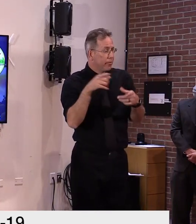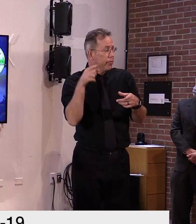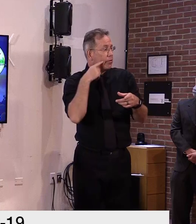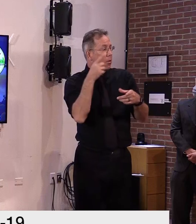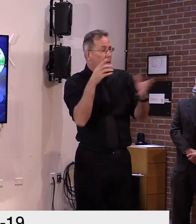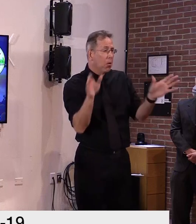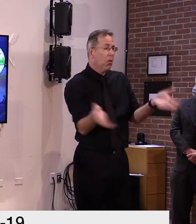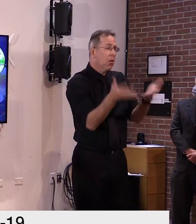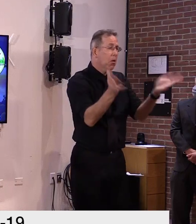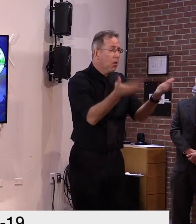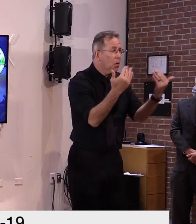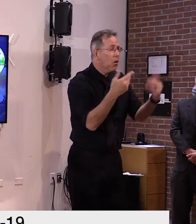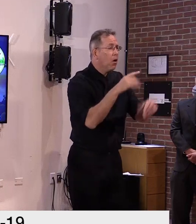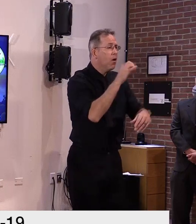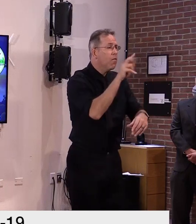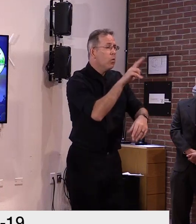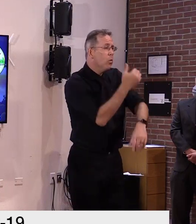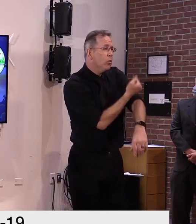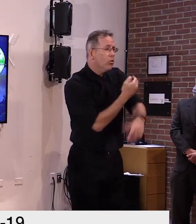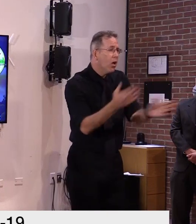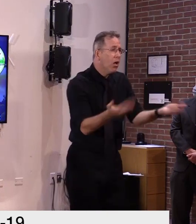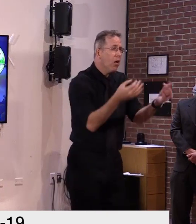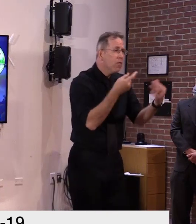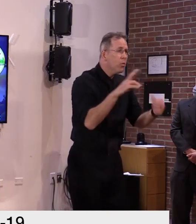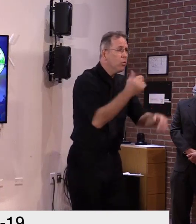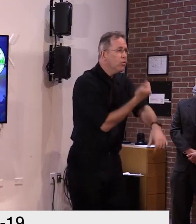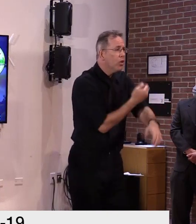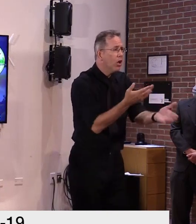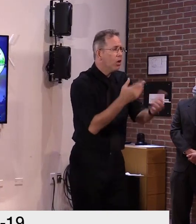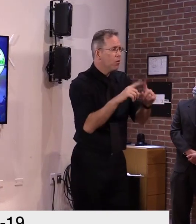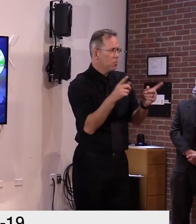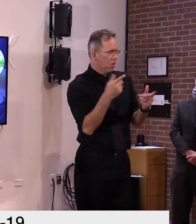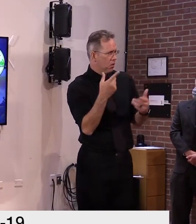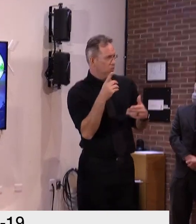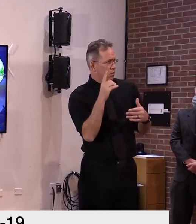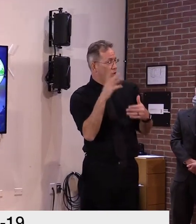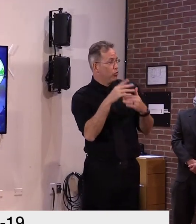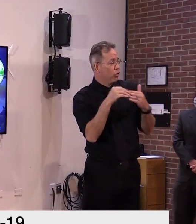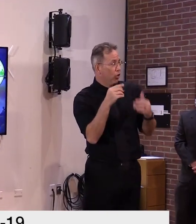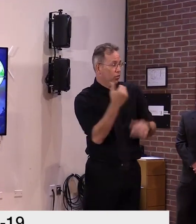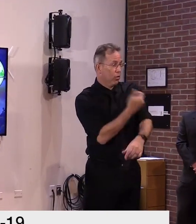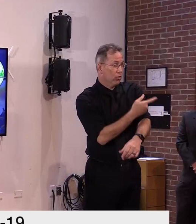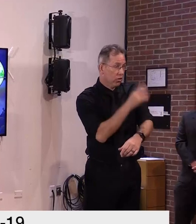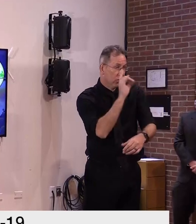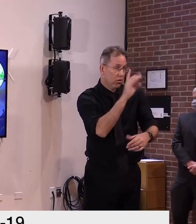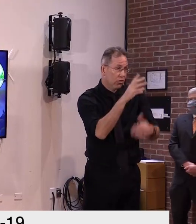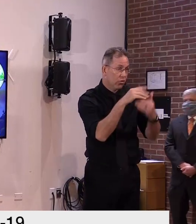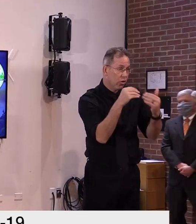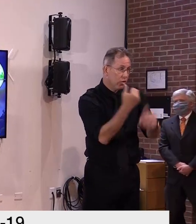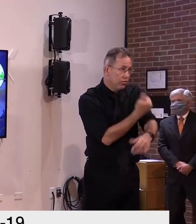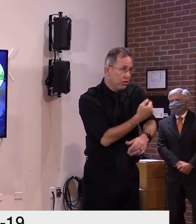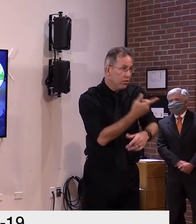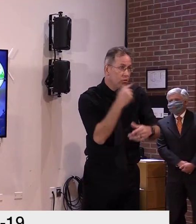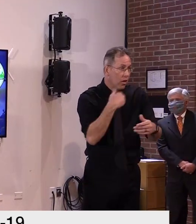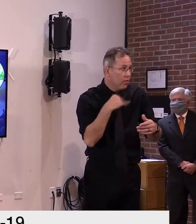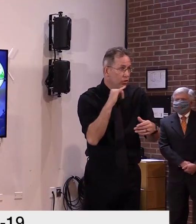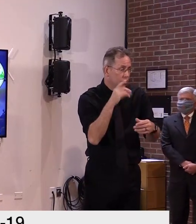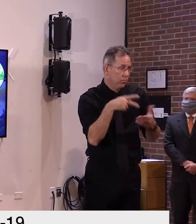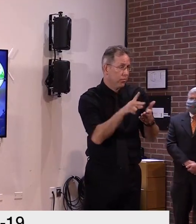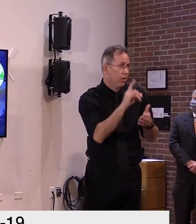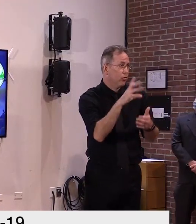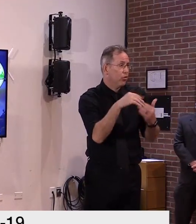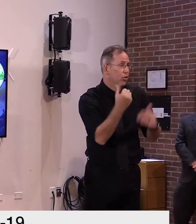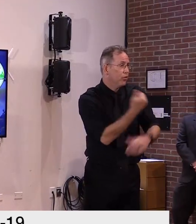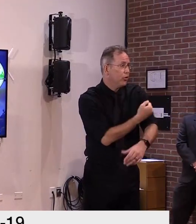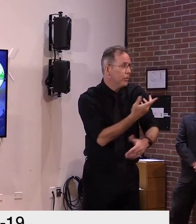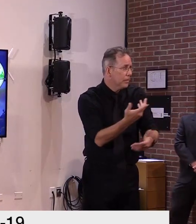do in your health department to make flu shots affordable for Vermonters? Yeah, let me say